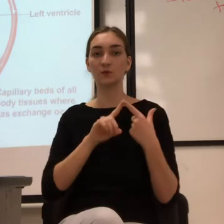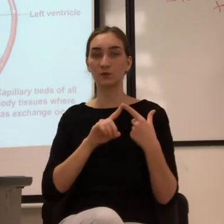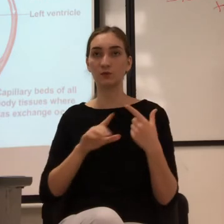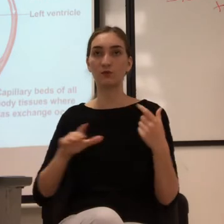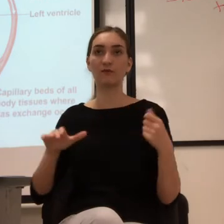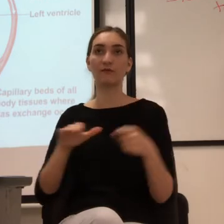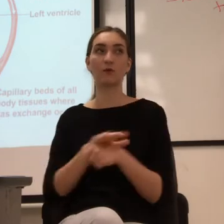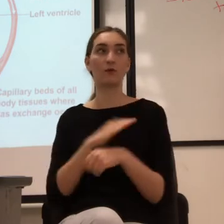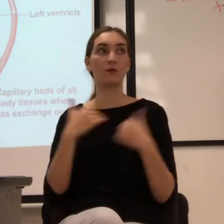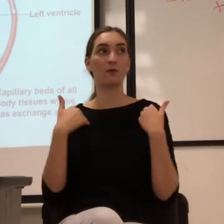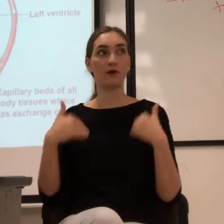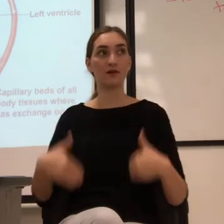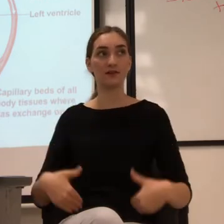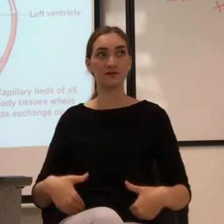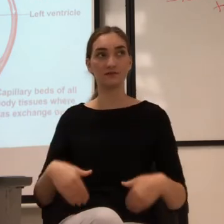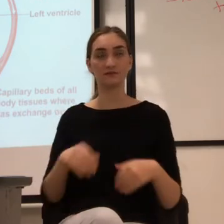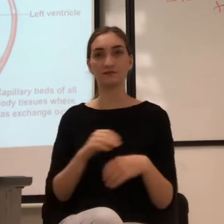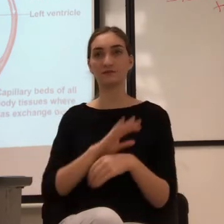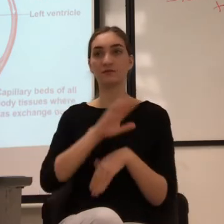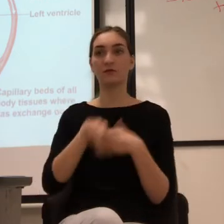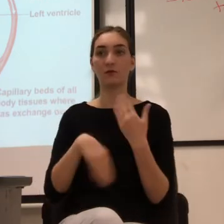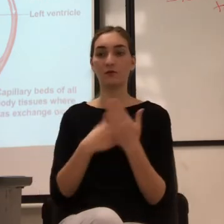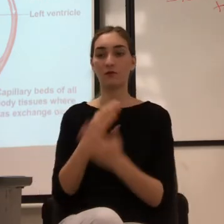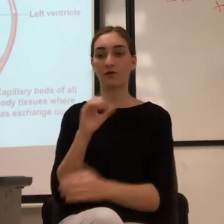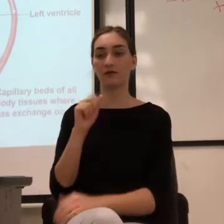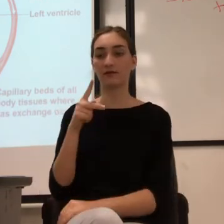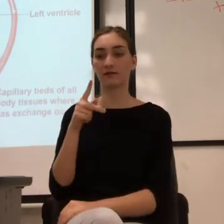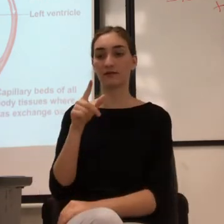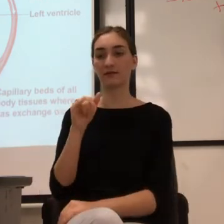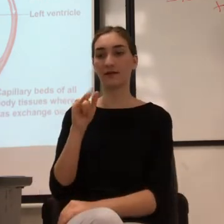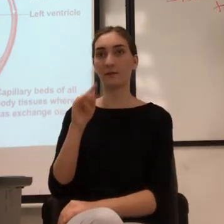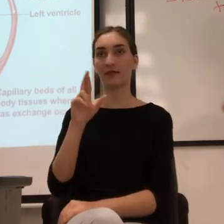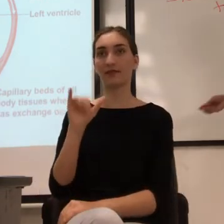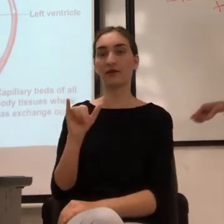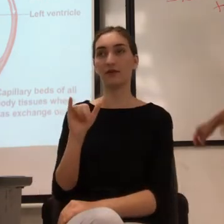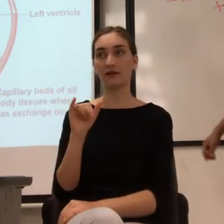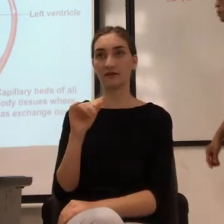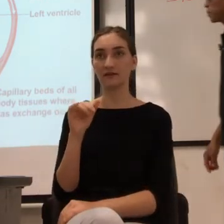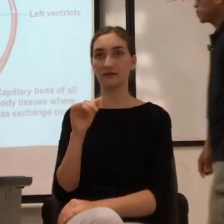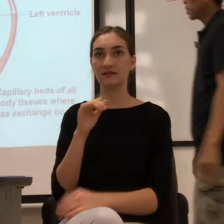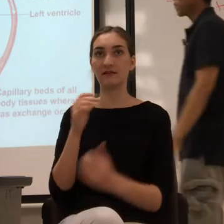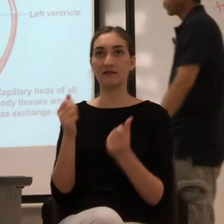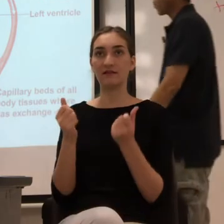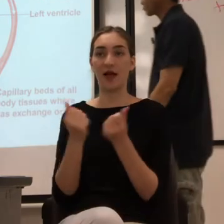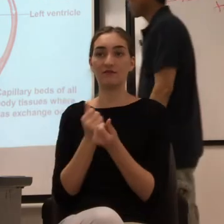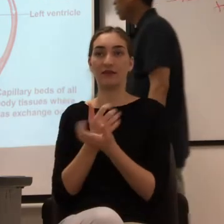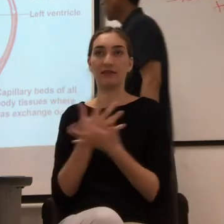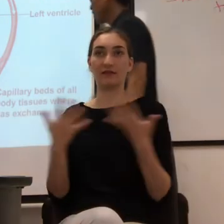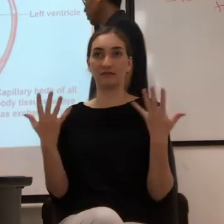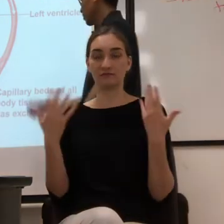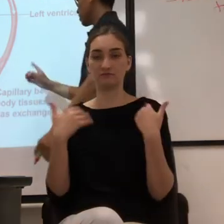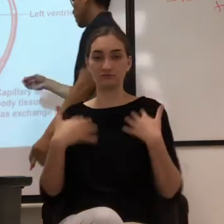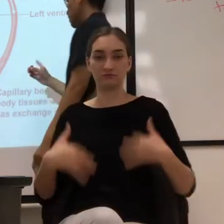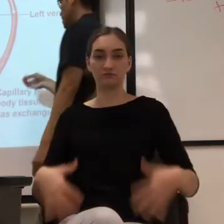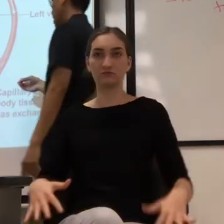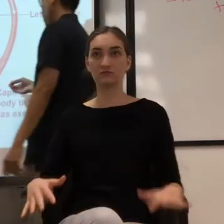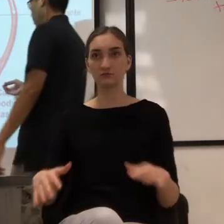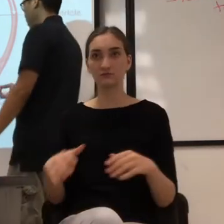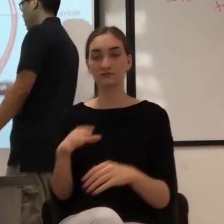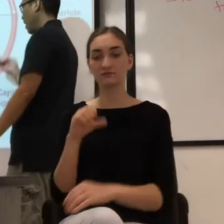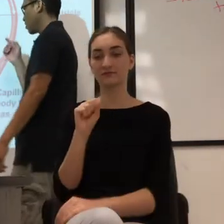whole body. All the capillary beds of everything everywhere, and you distribute blood everywhere. So the